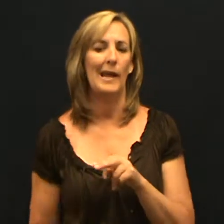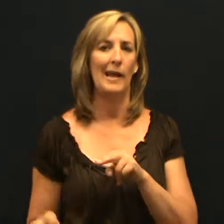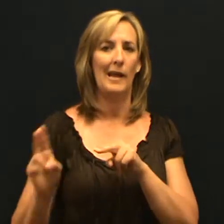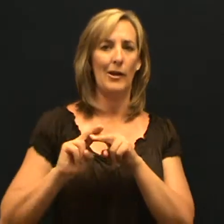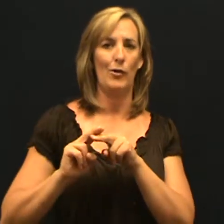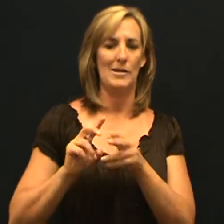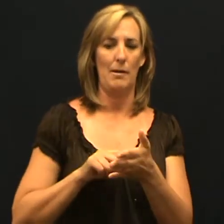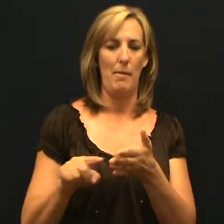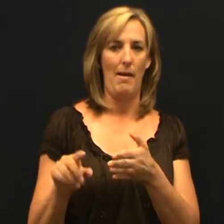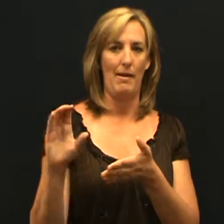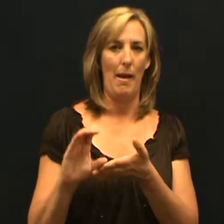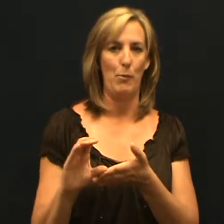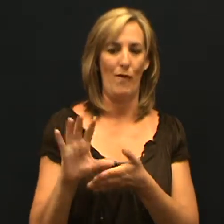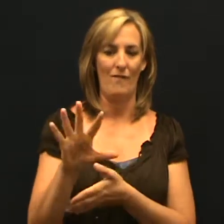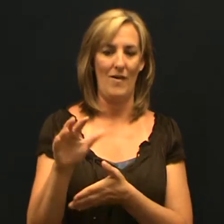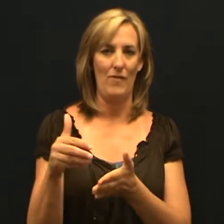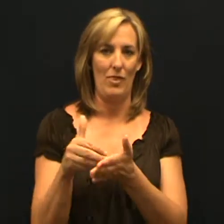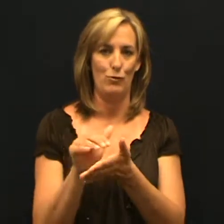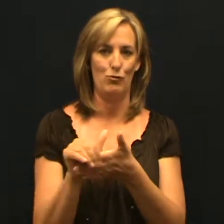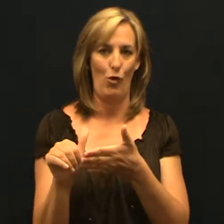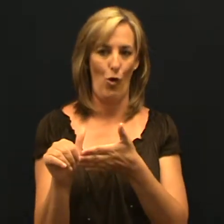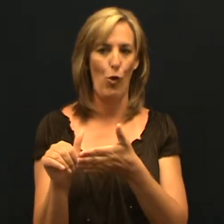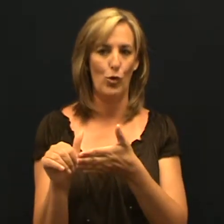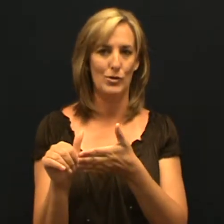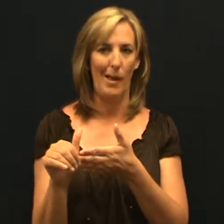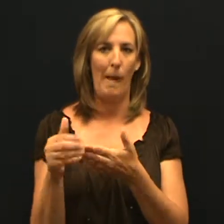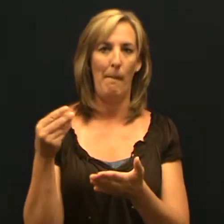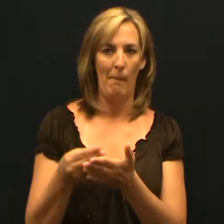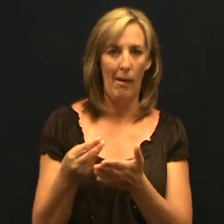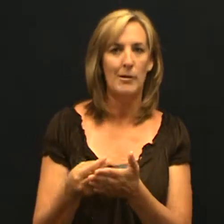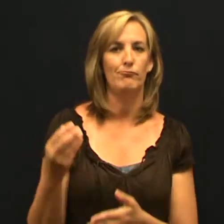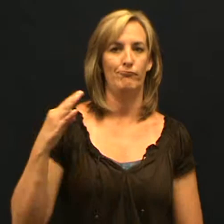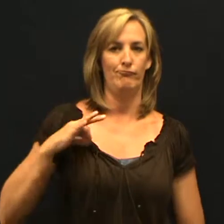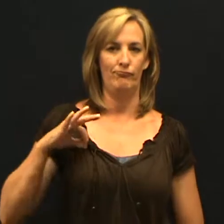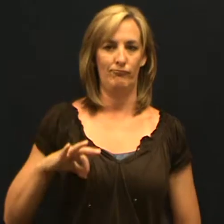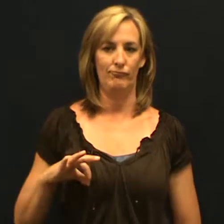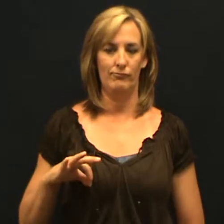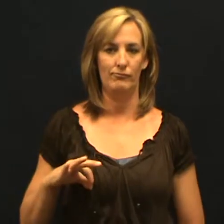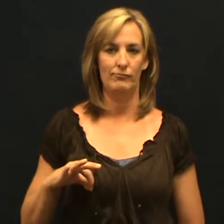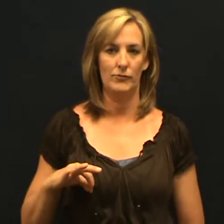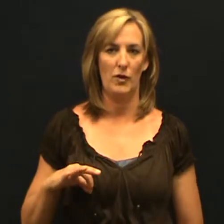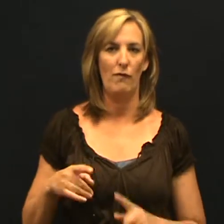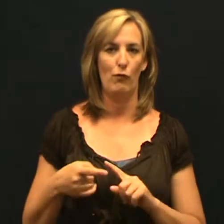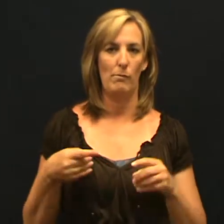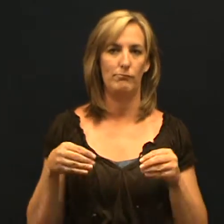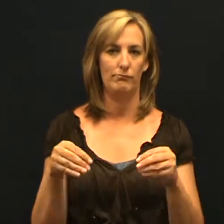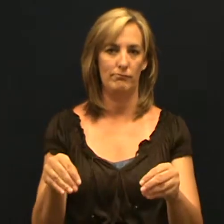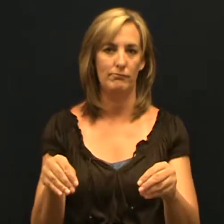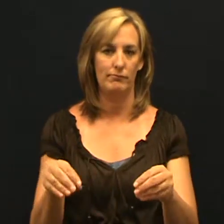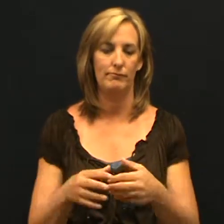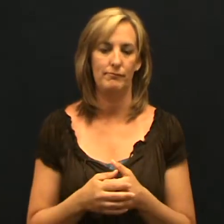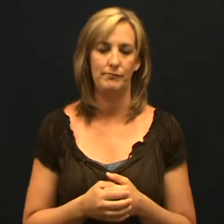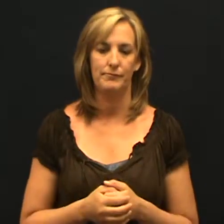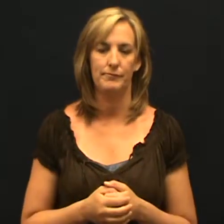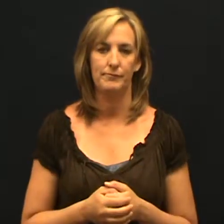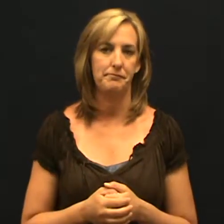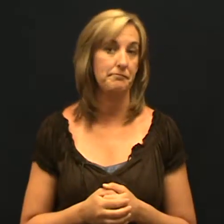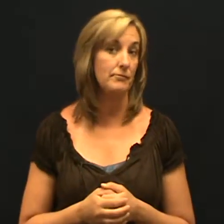that $5,000 additional that we got from reissuing the treasury stock. No profit or loss